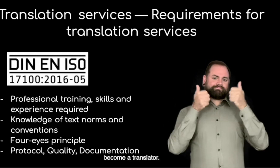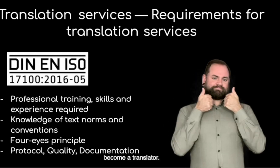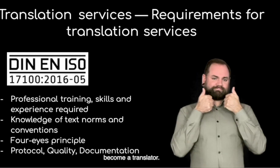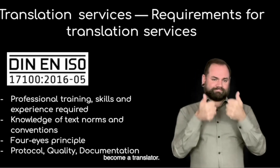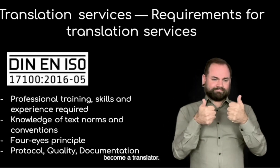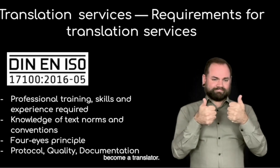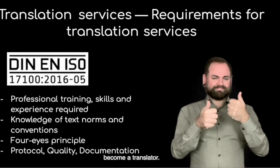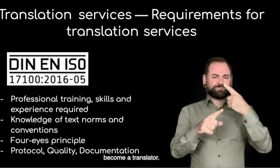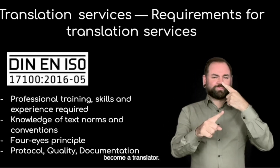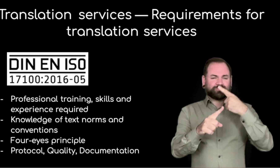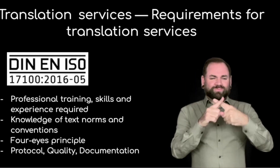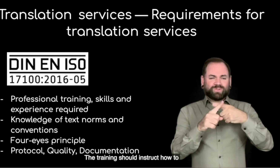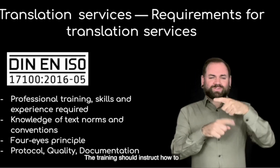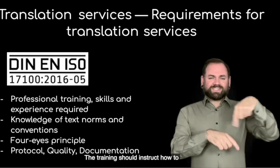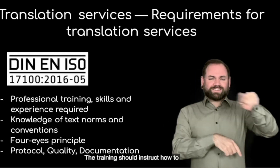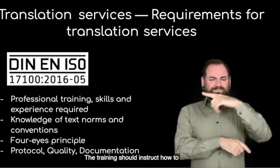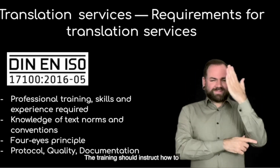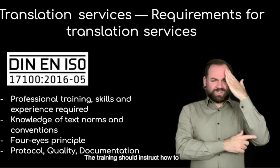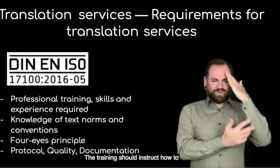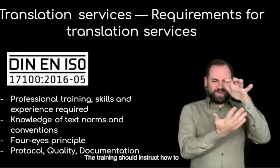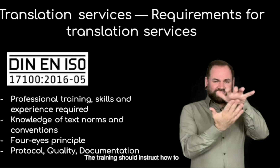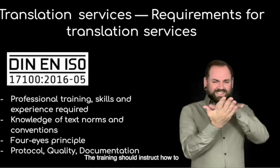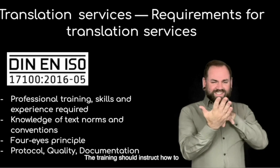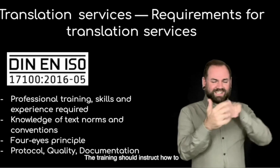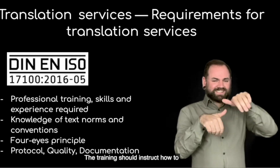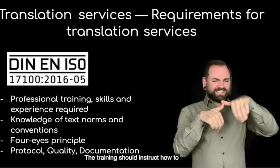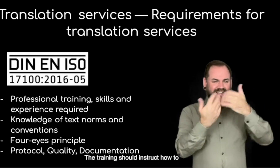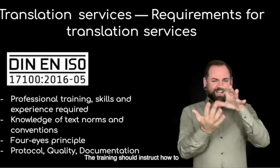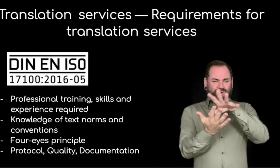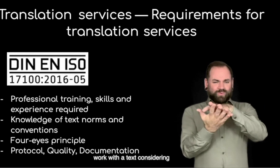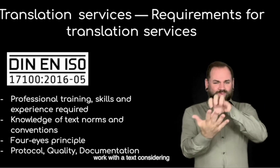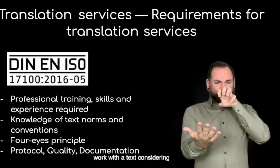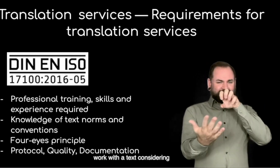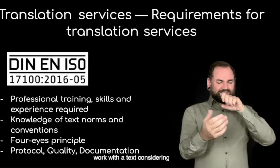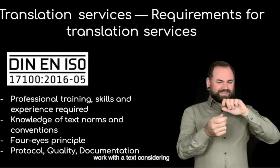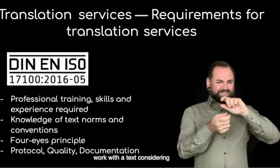with a text considering norms and conventions.